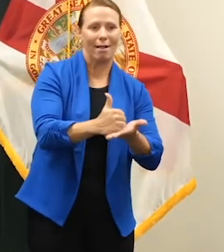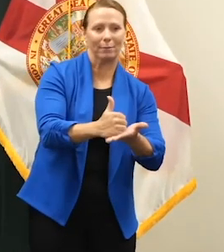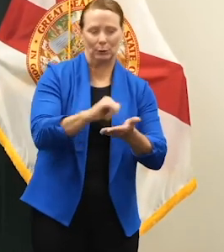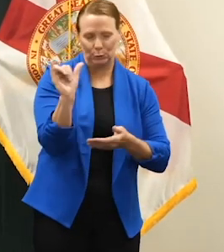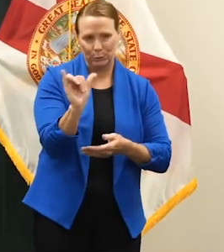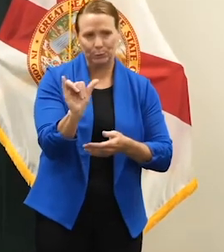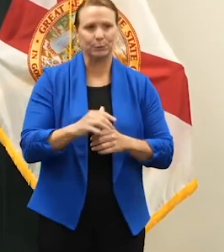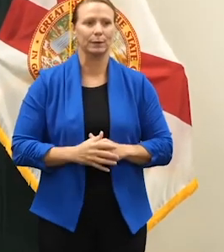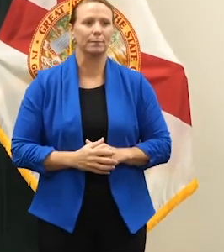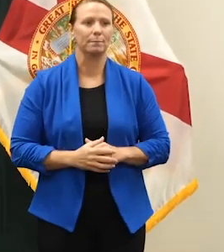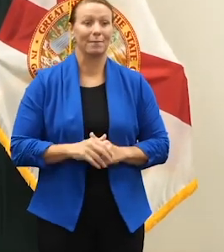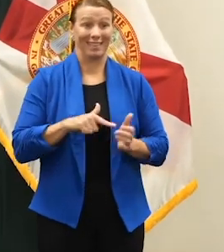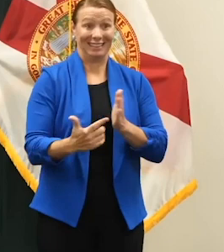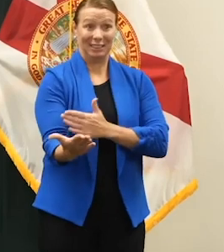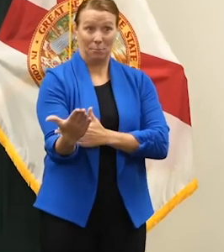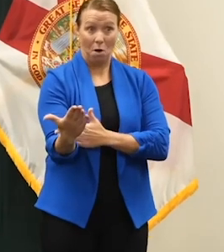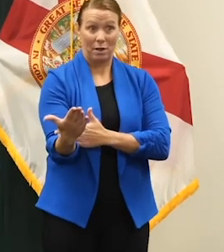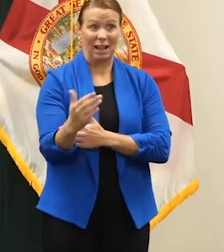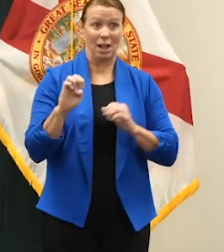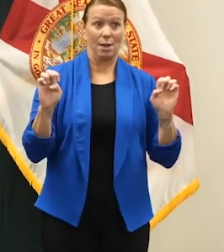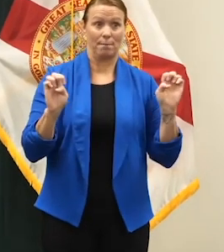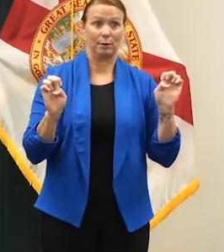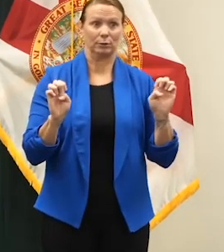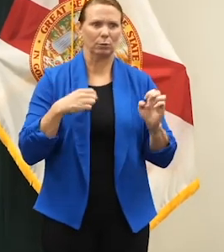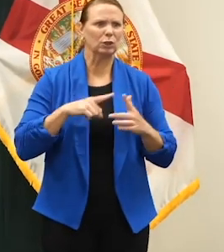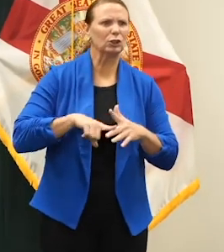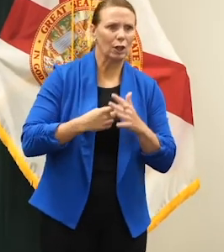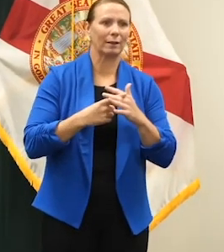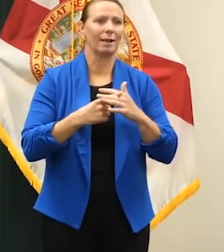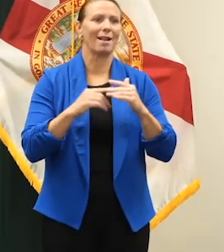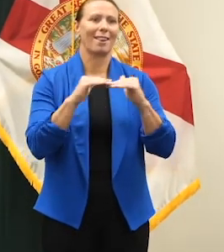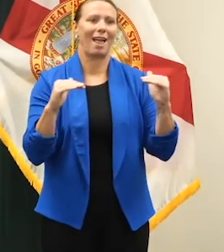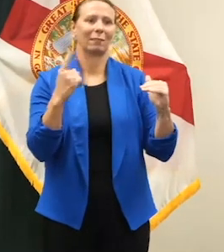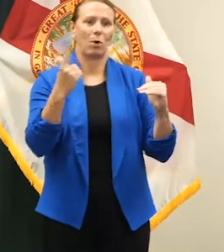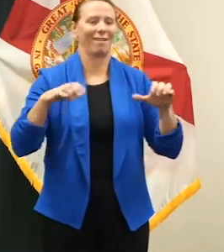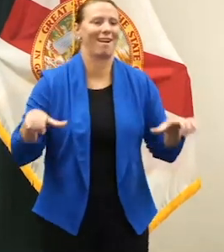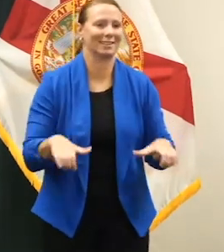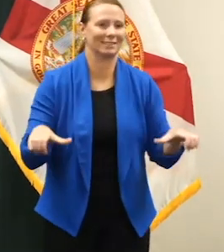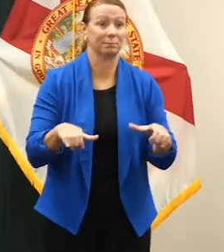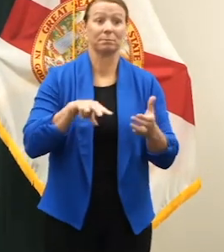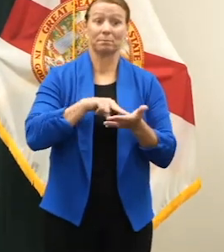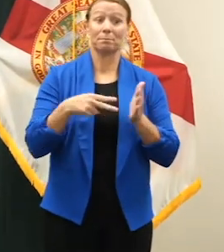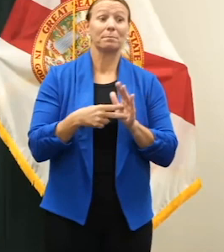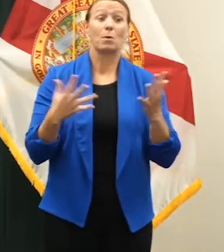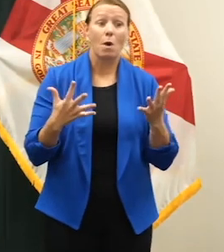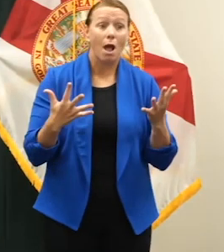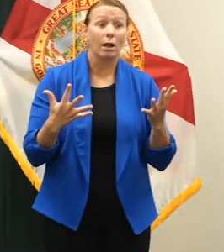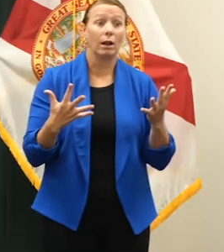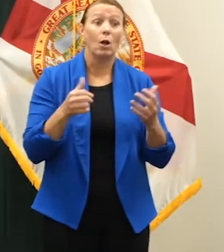This morning, the State Emergency Operations Center activated to their full level 1 activation, meaning that everyone that is a part of state